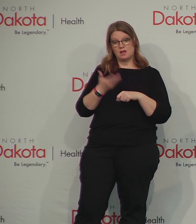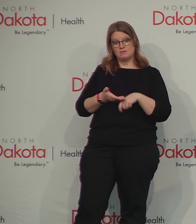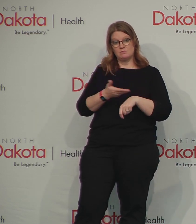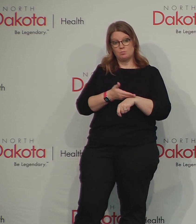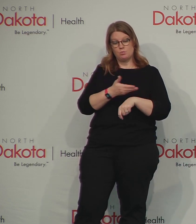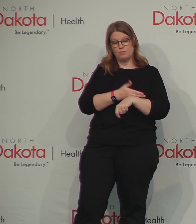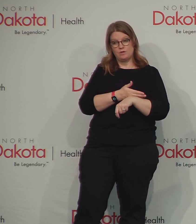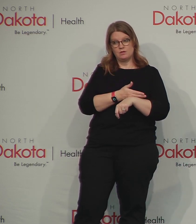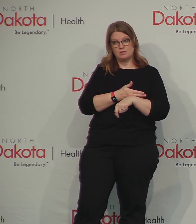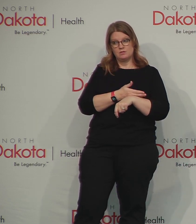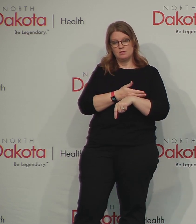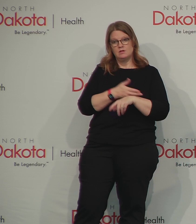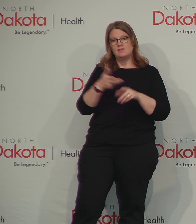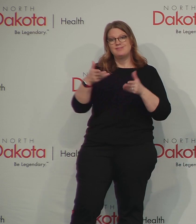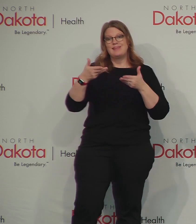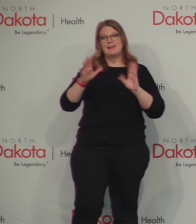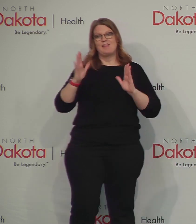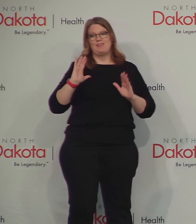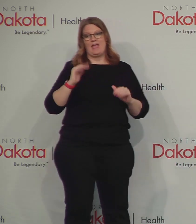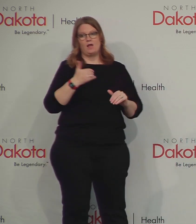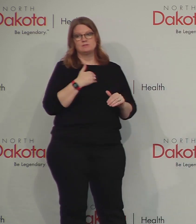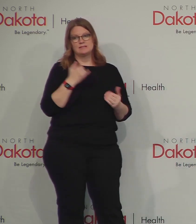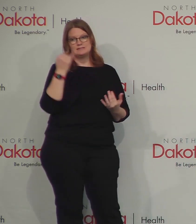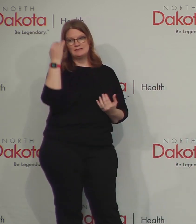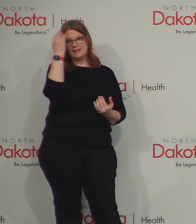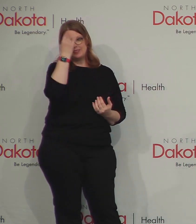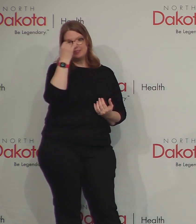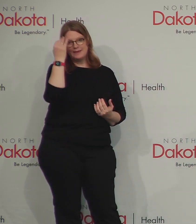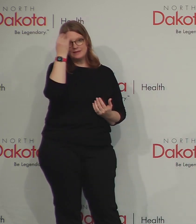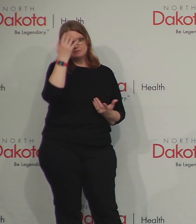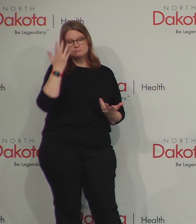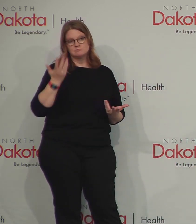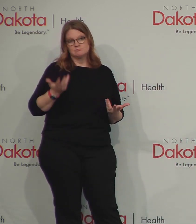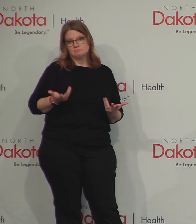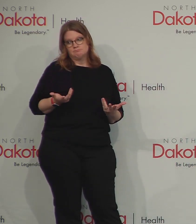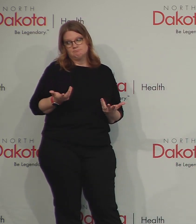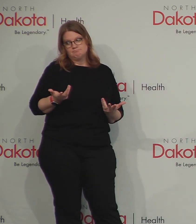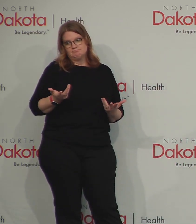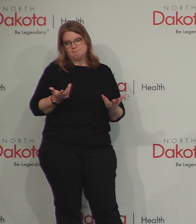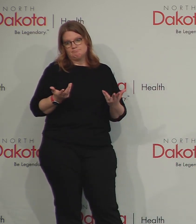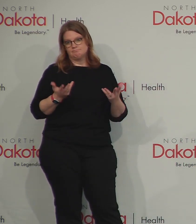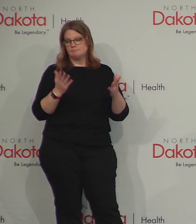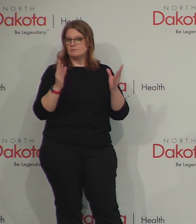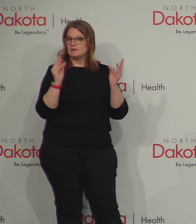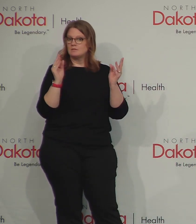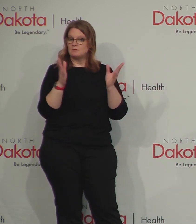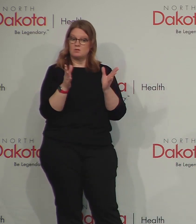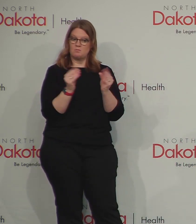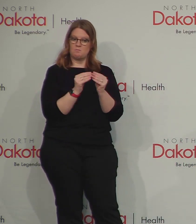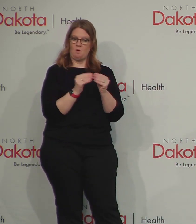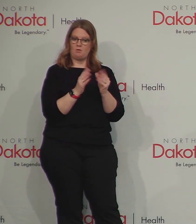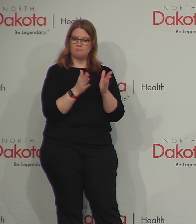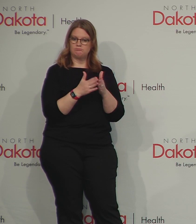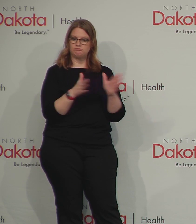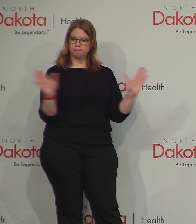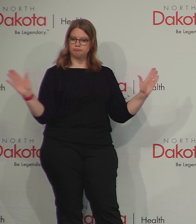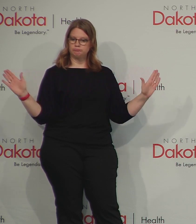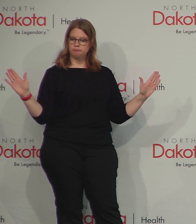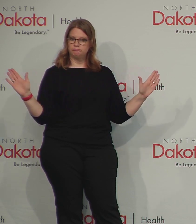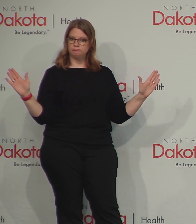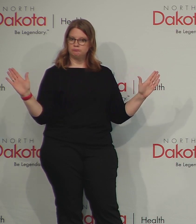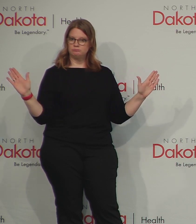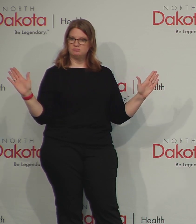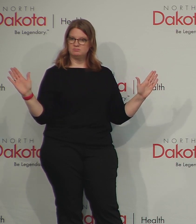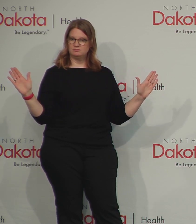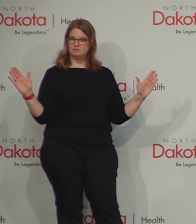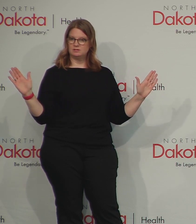that allows us to think perhaps more broadly or sooner about lowering